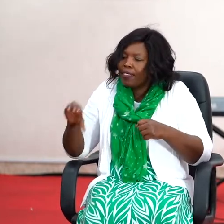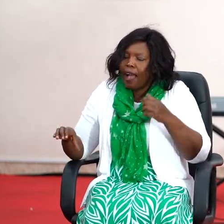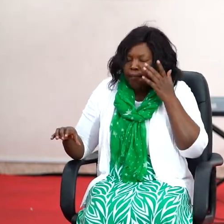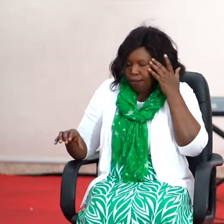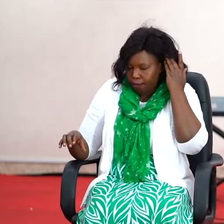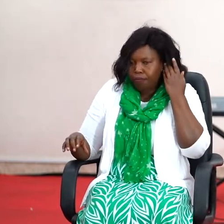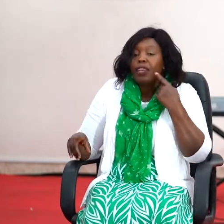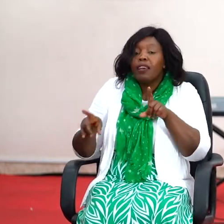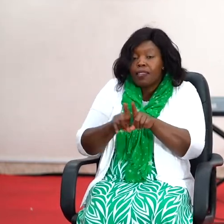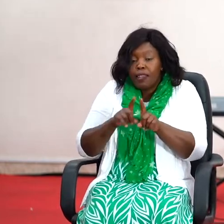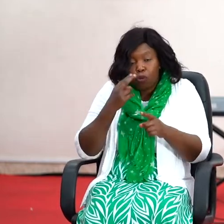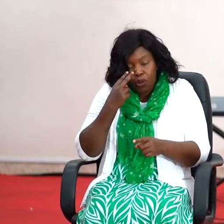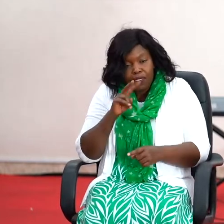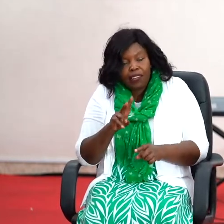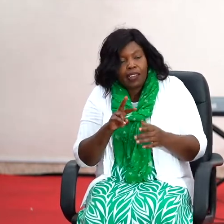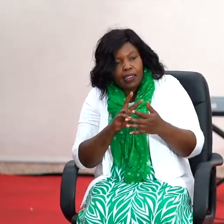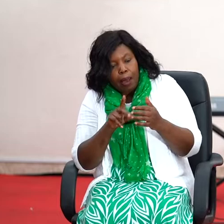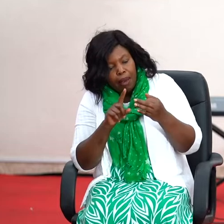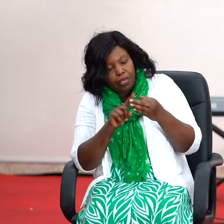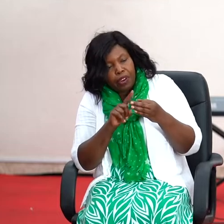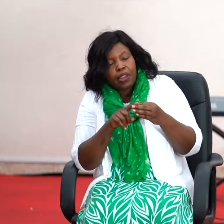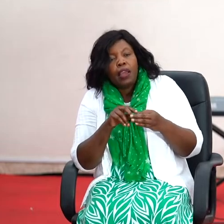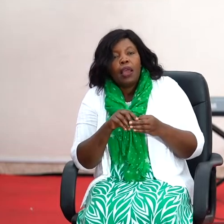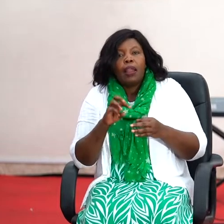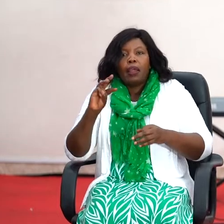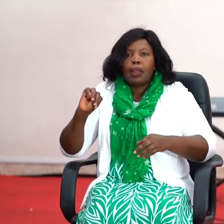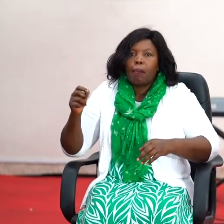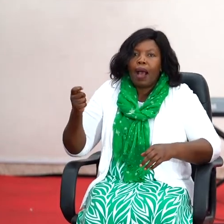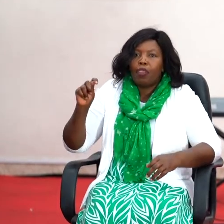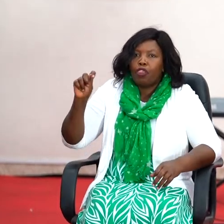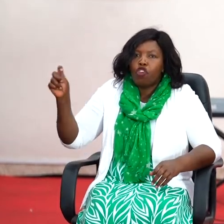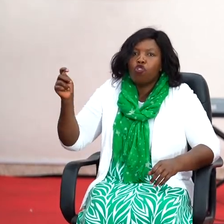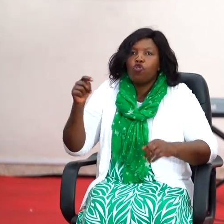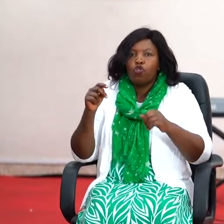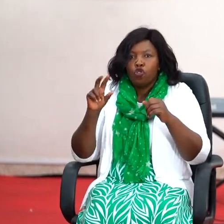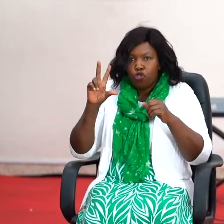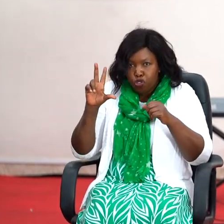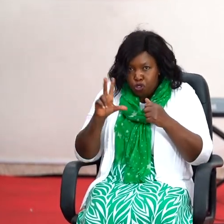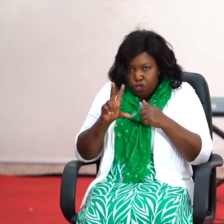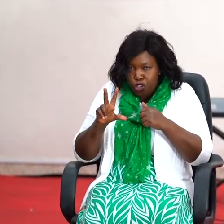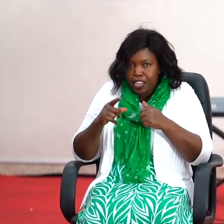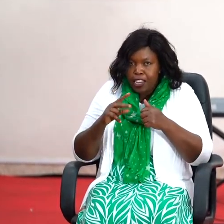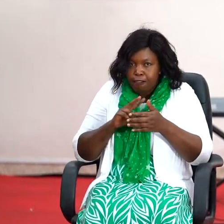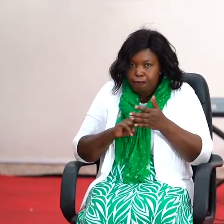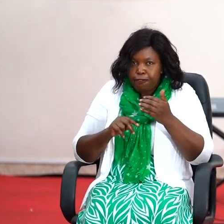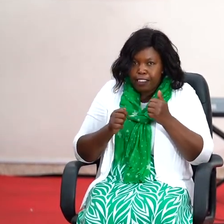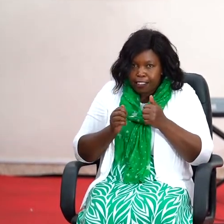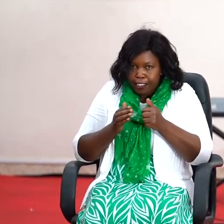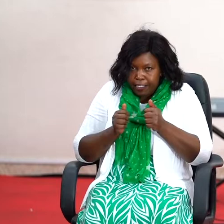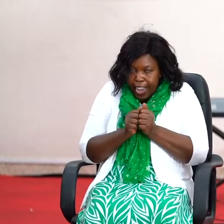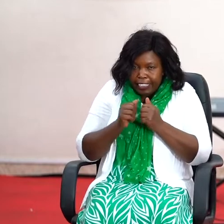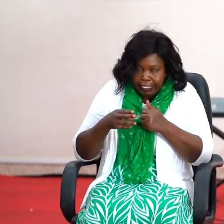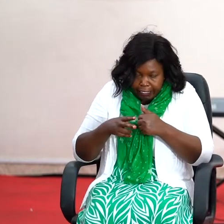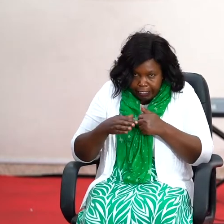also, we can see also in number three, Matthew chapter 16 and verse 19, the church, the Bible,